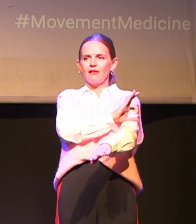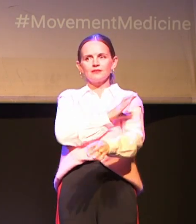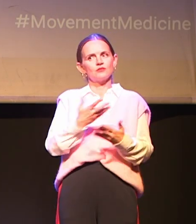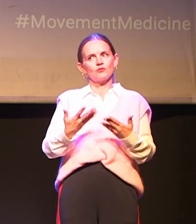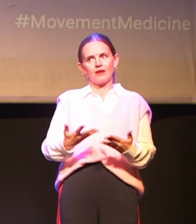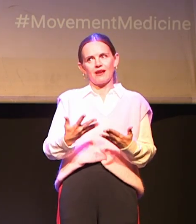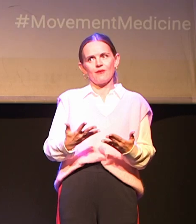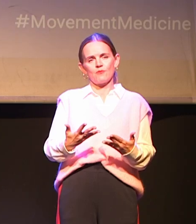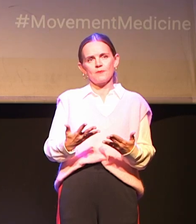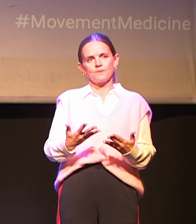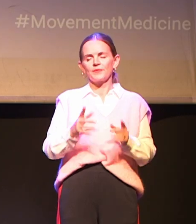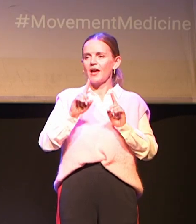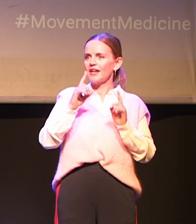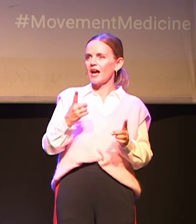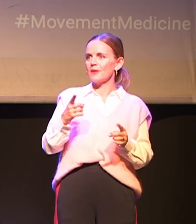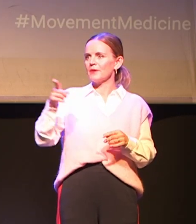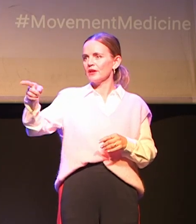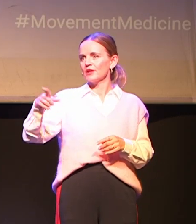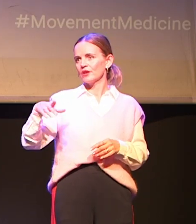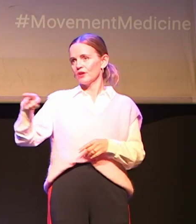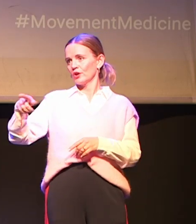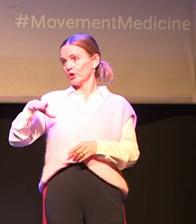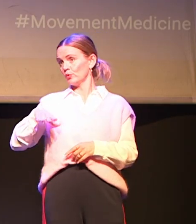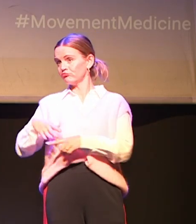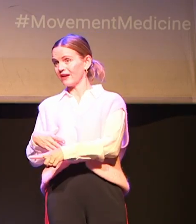simply be that you rest while I'm falling over.